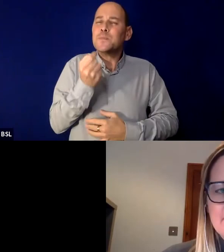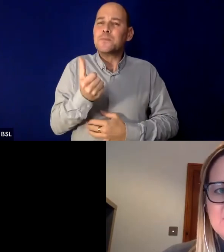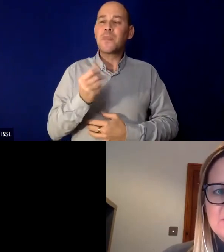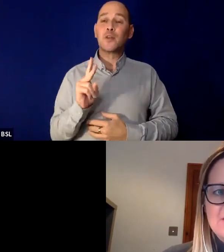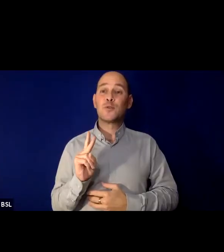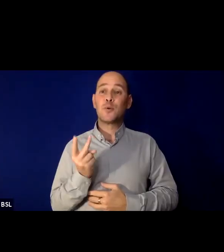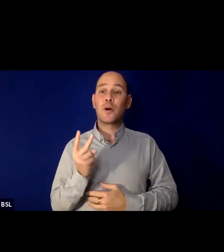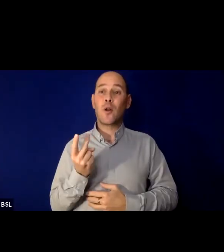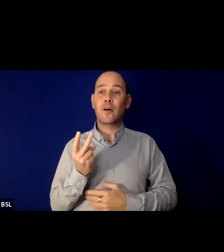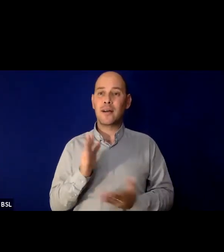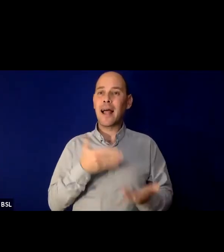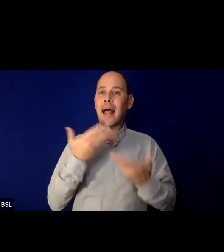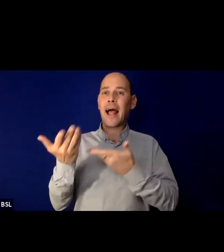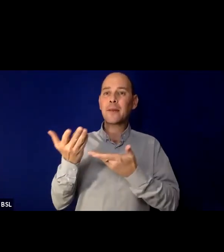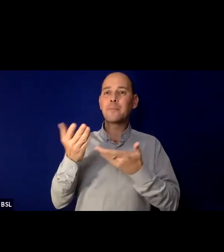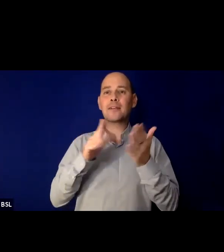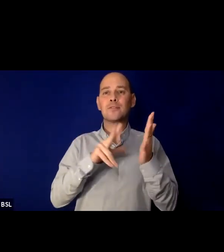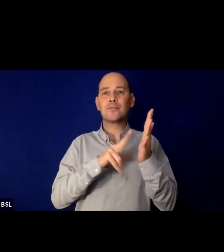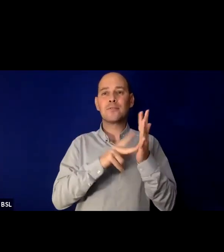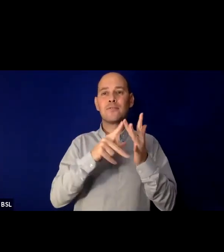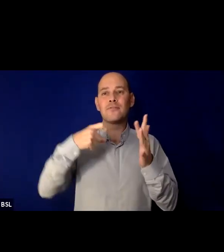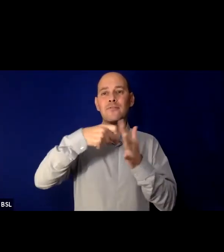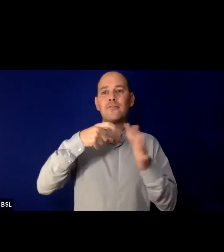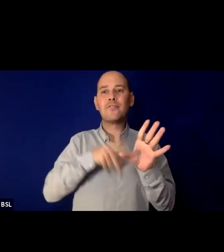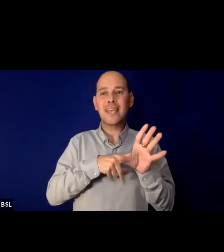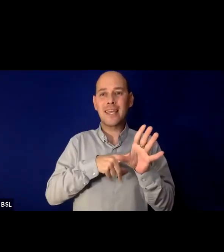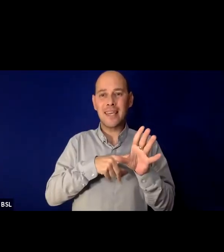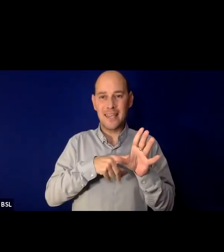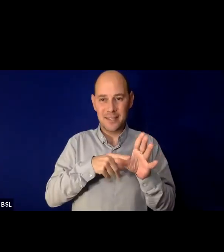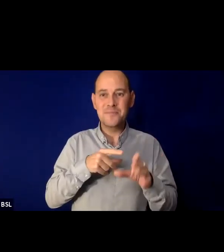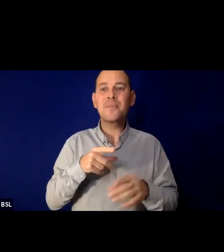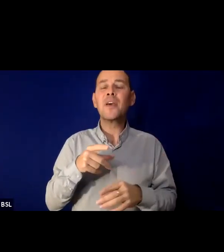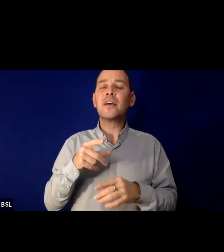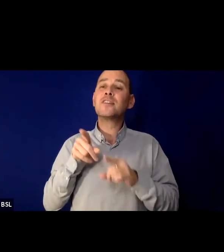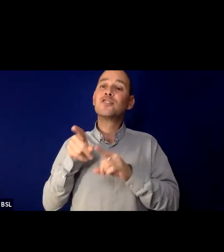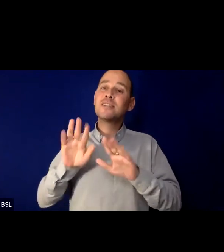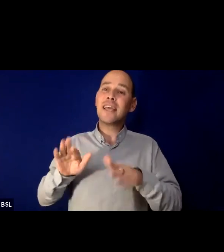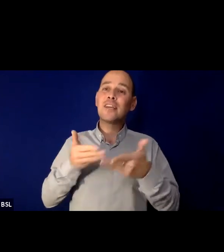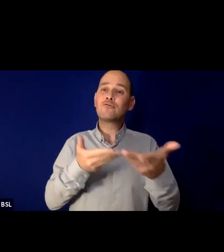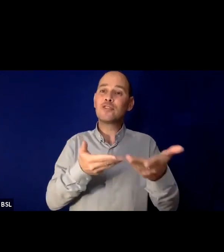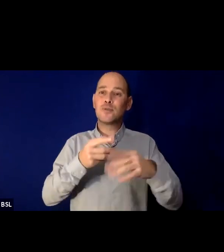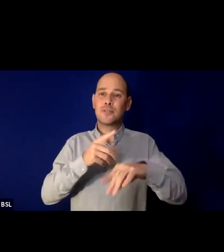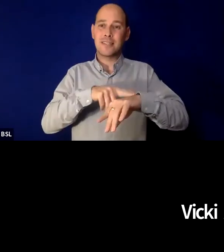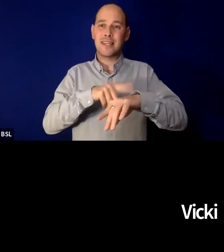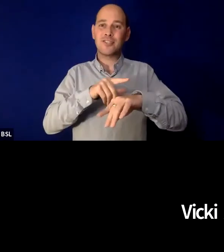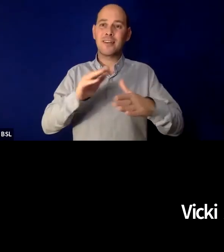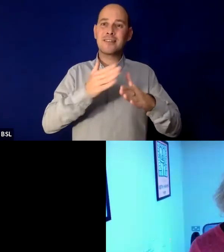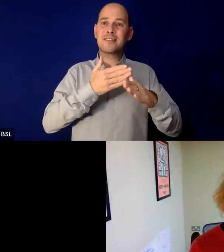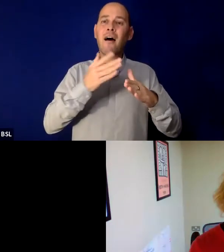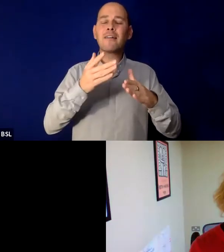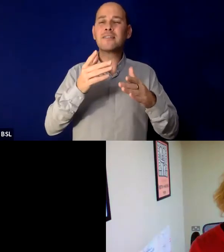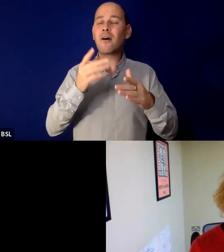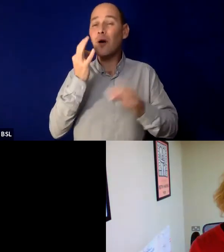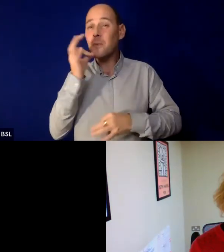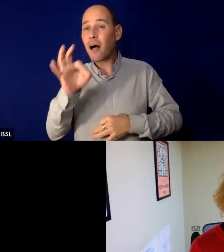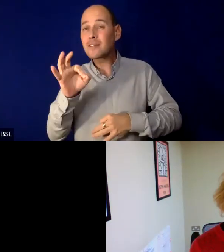back to Vicky, who introduced the session at the very beginning, just to hear any final reflections before we begin